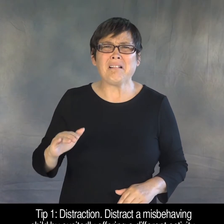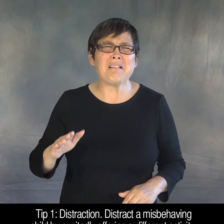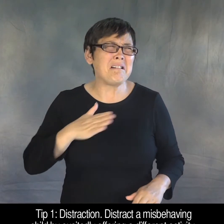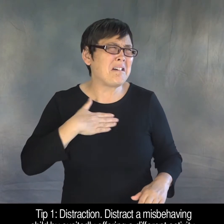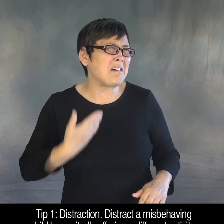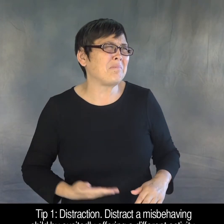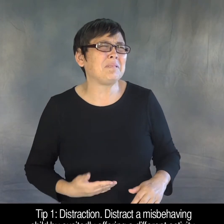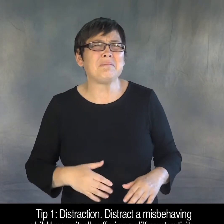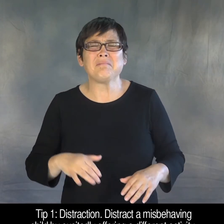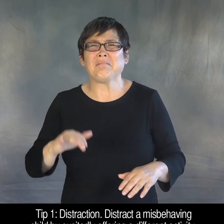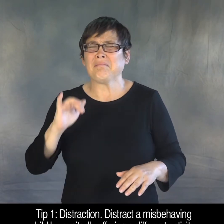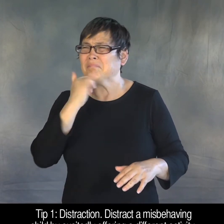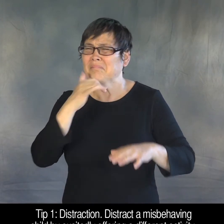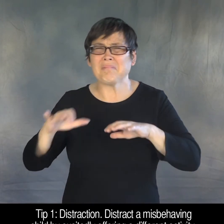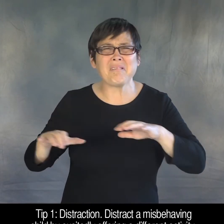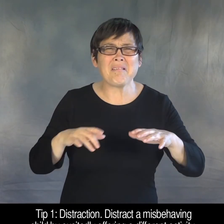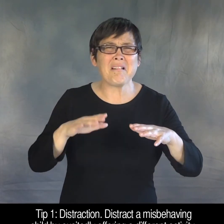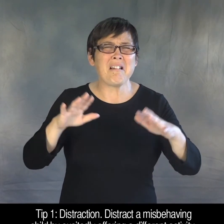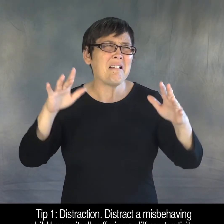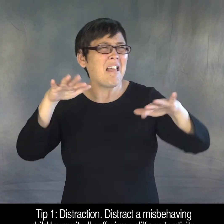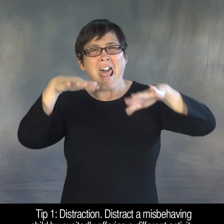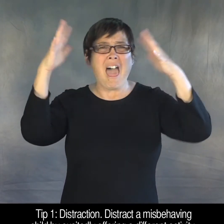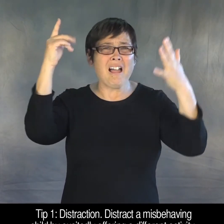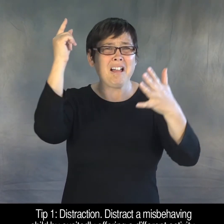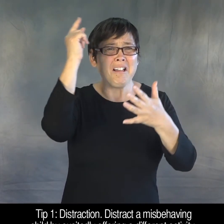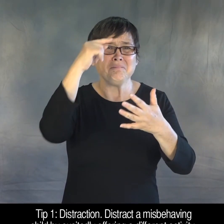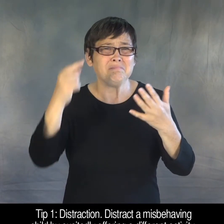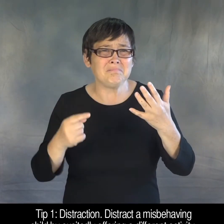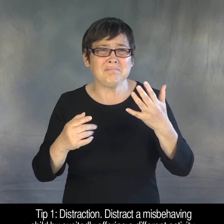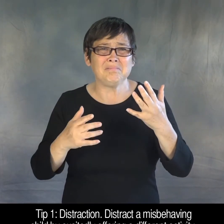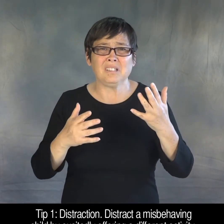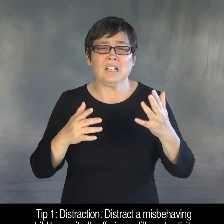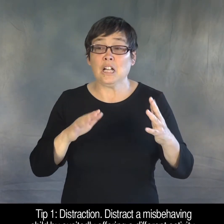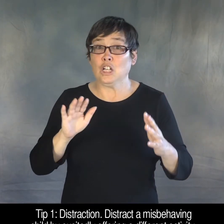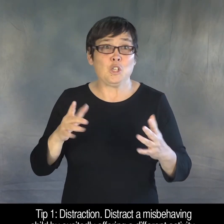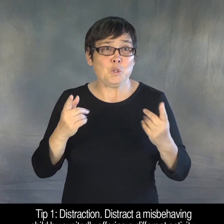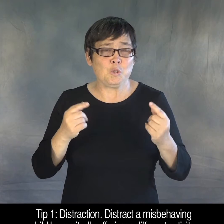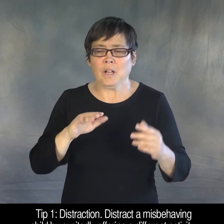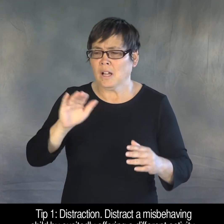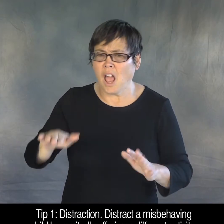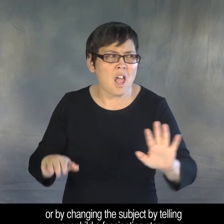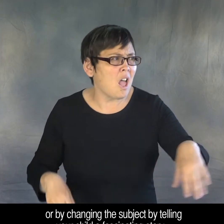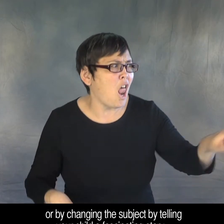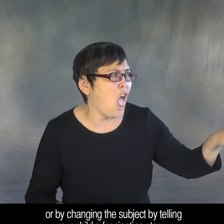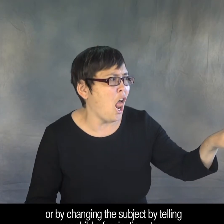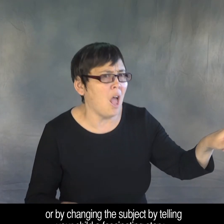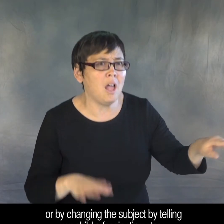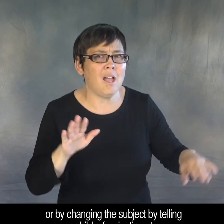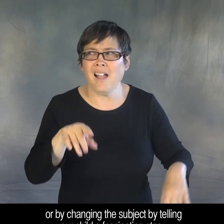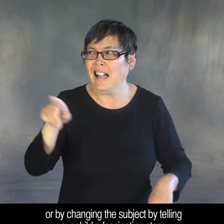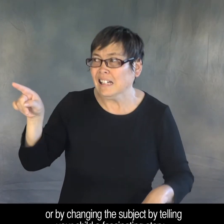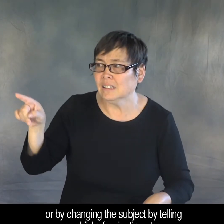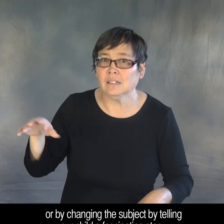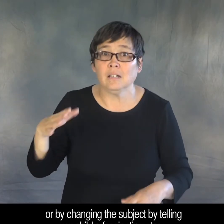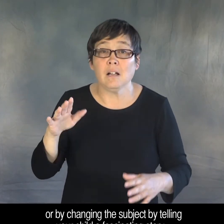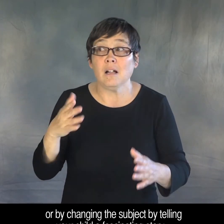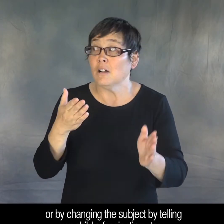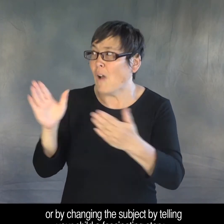Distract a misbehaving child by excitedly offering a different activity, or by changing the subject,